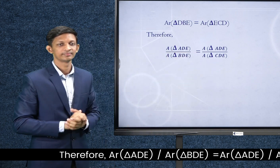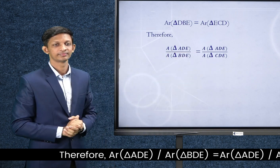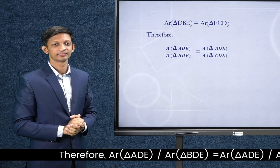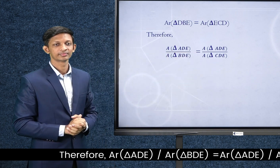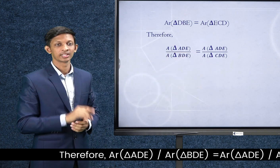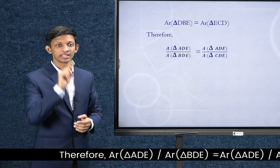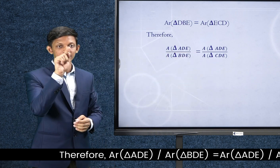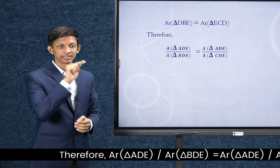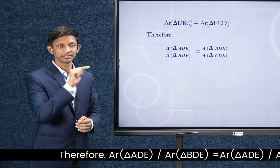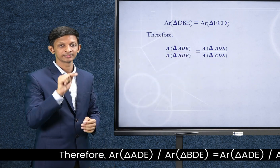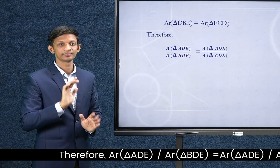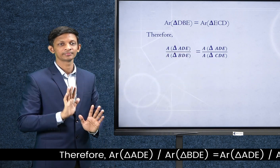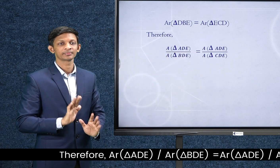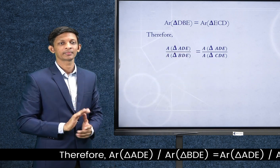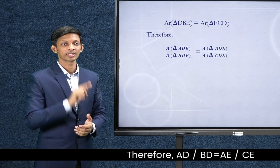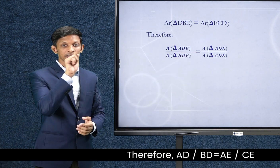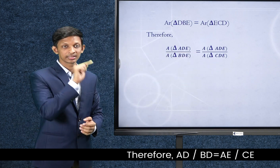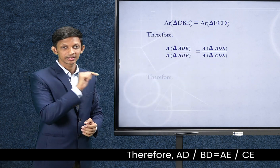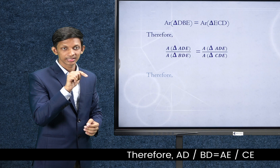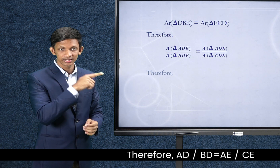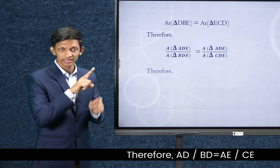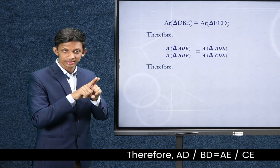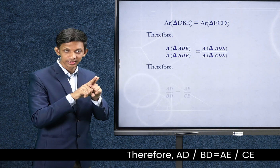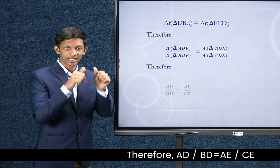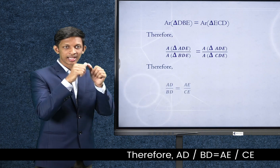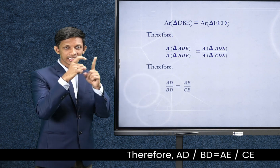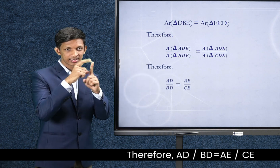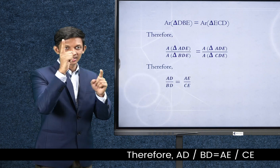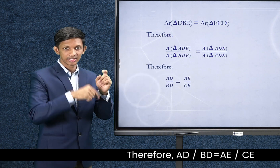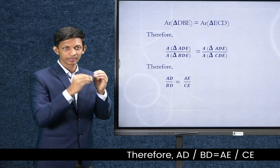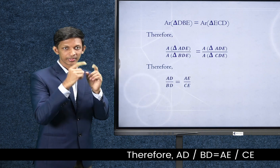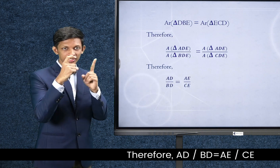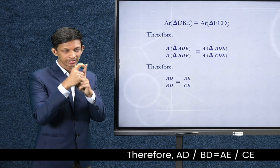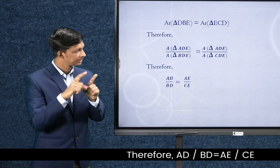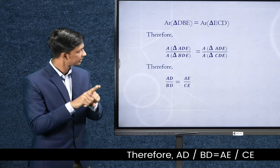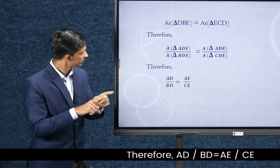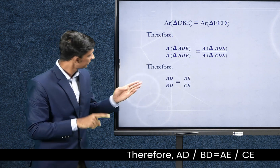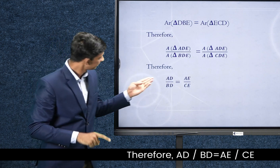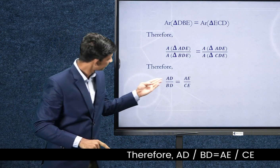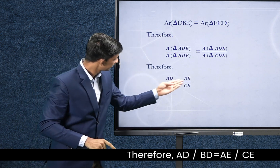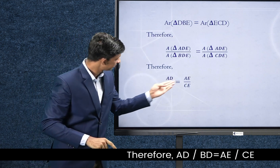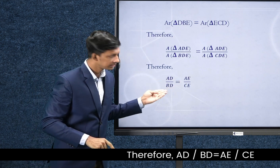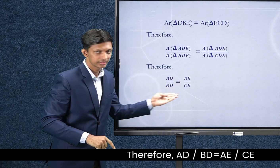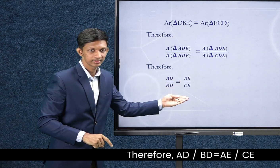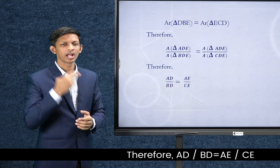by area of triangle CDE. Therefore, AD by BD is equal to AE by CE.